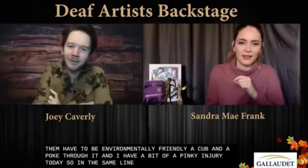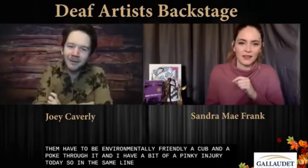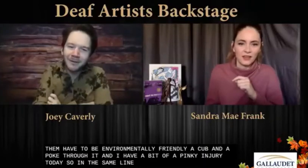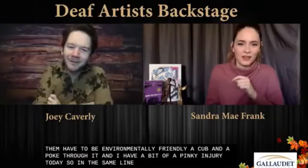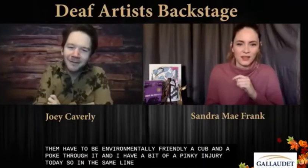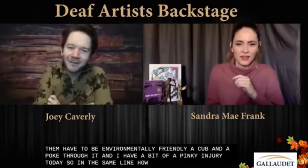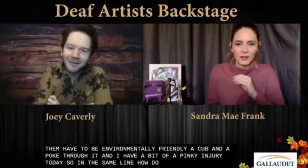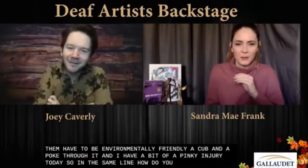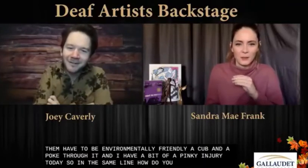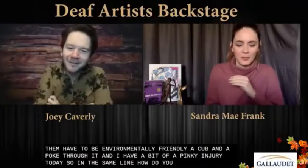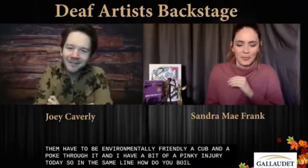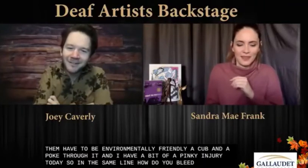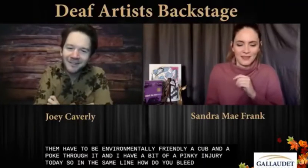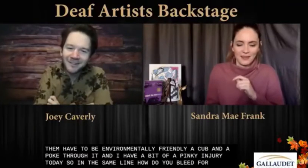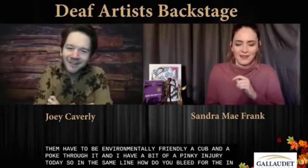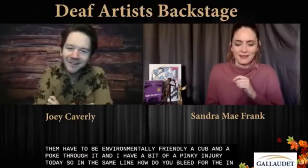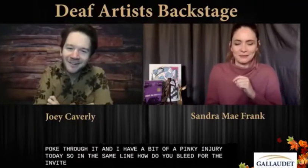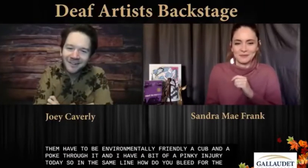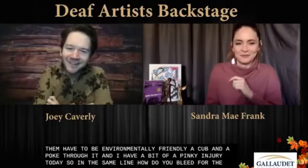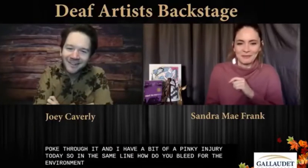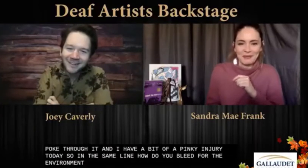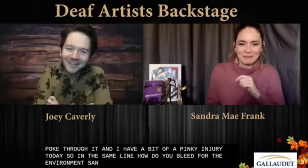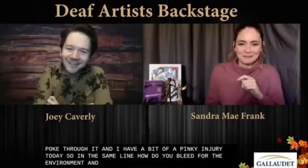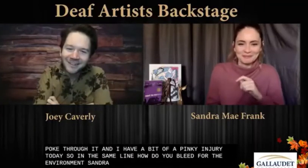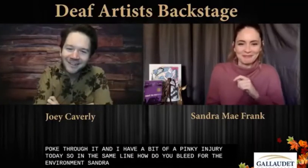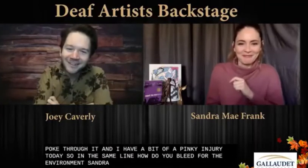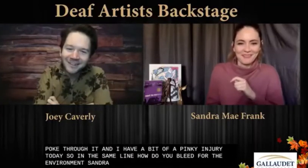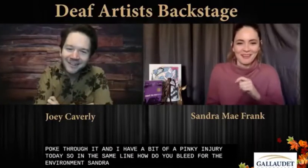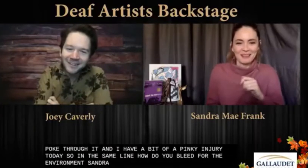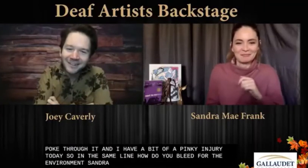how do you bleed for the environment Sandra